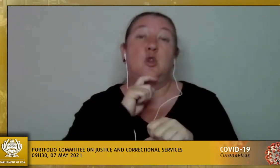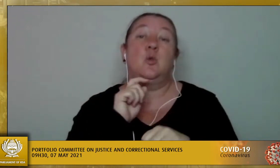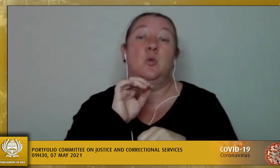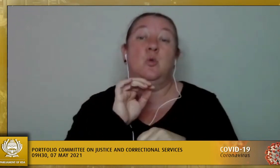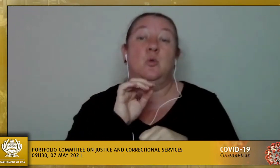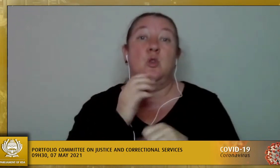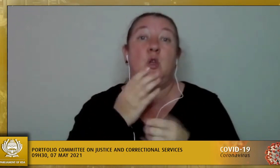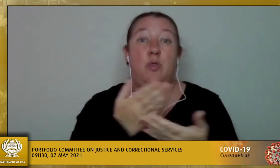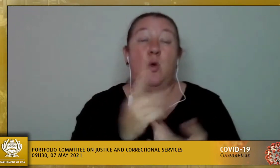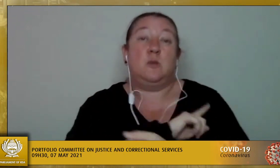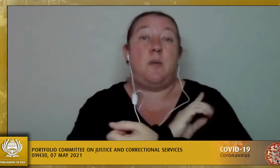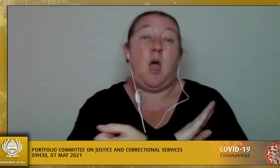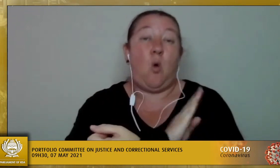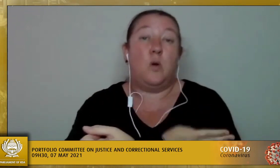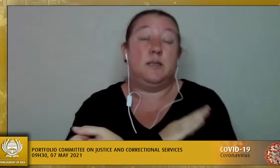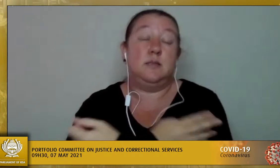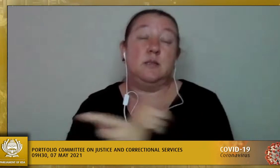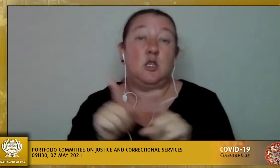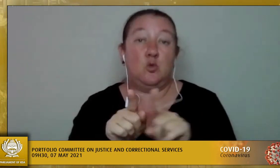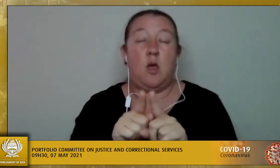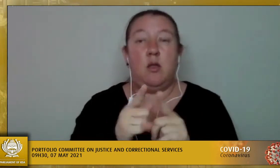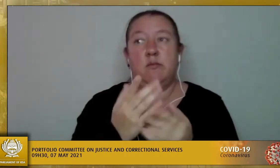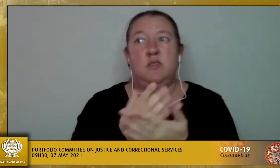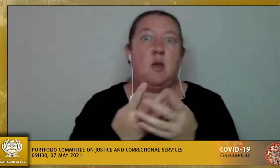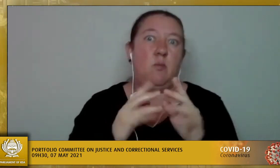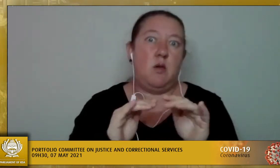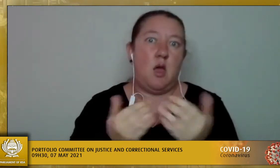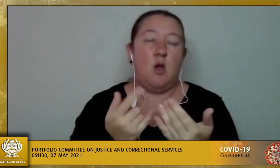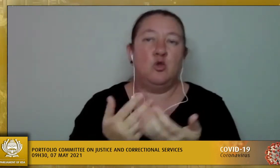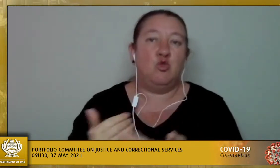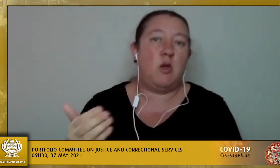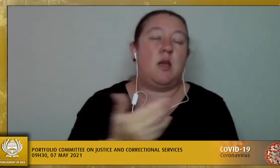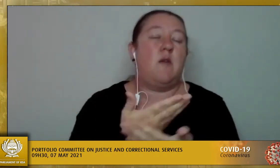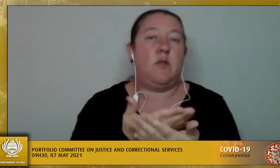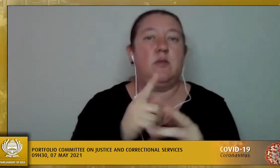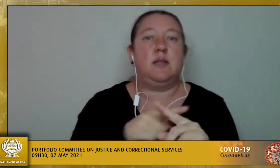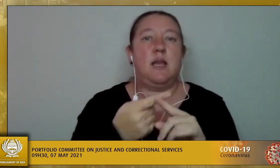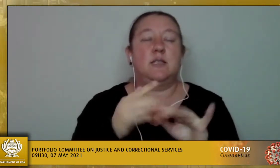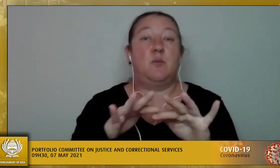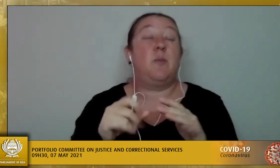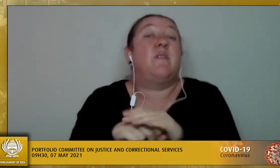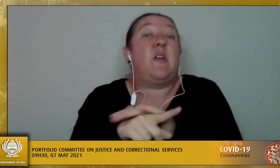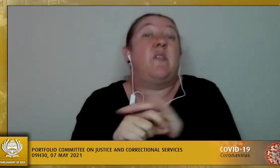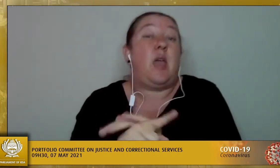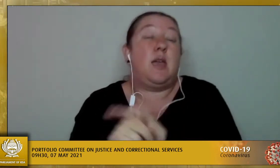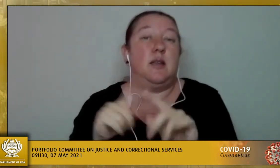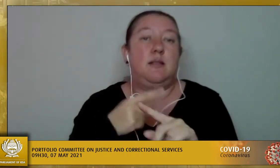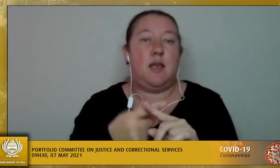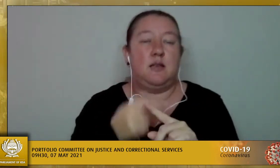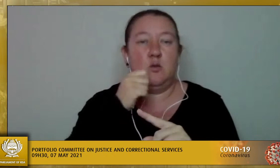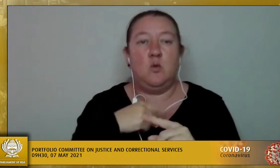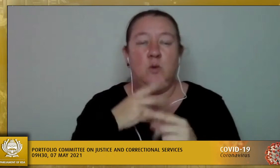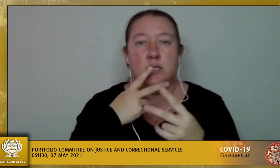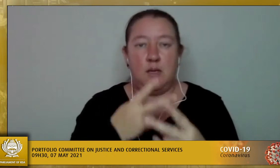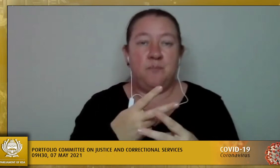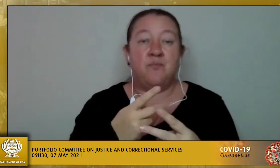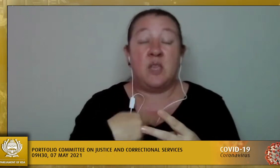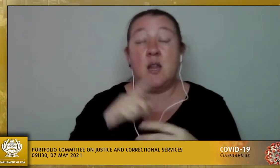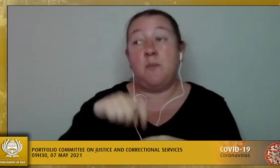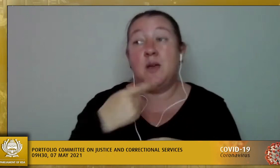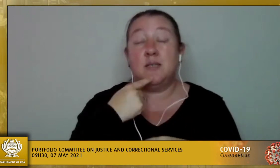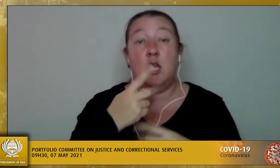those Powers as well some are to recover those taxes that people have evaded taxes when we see it and I must say